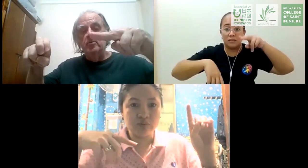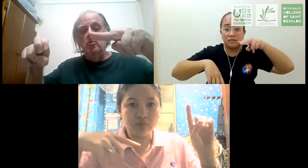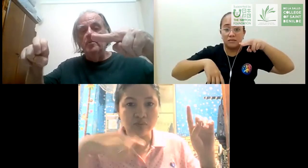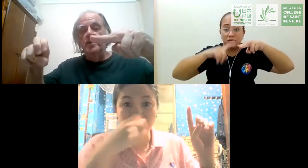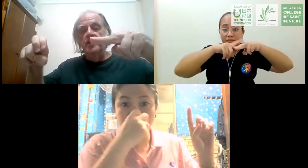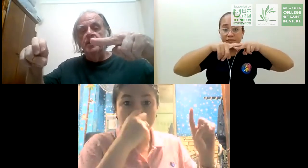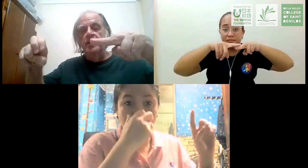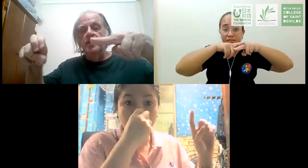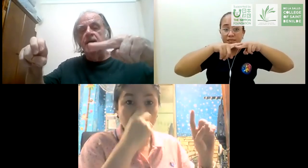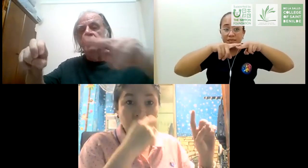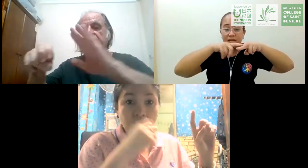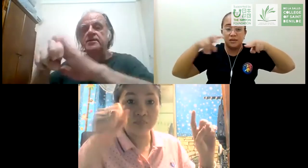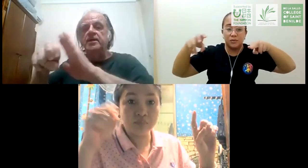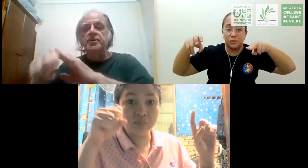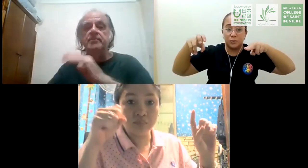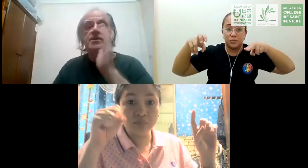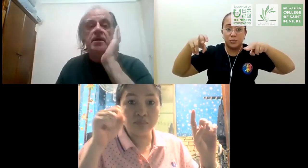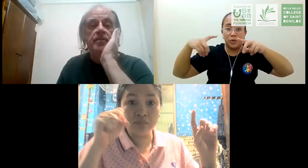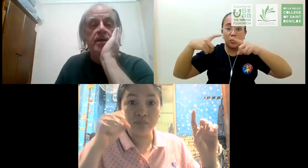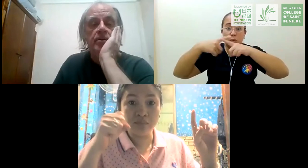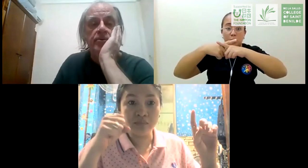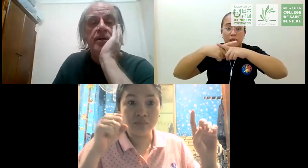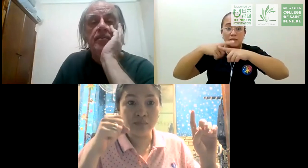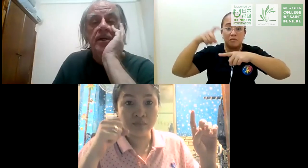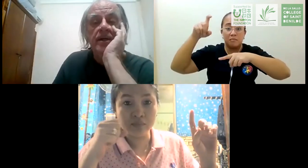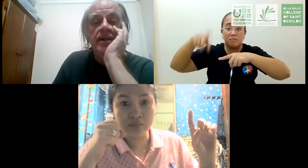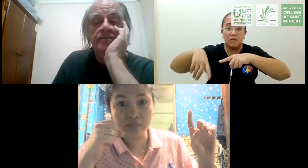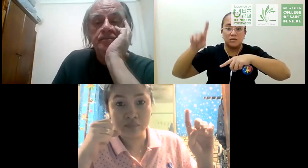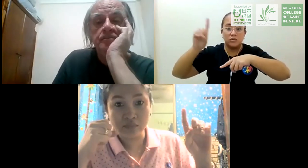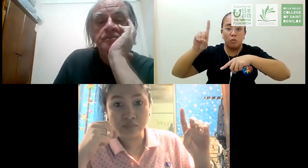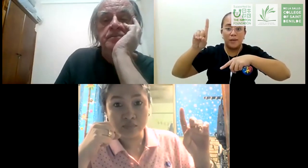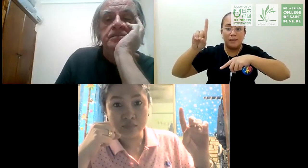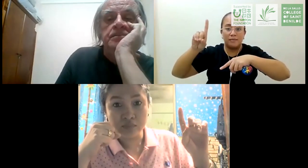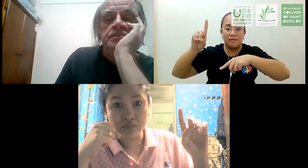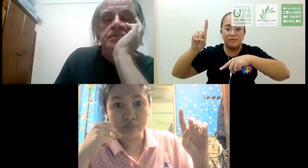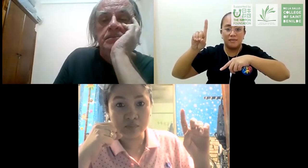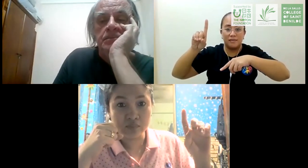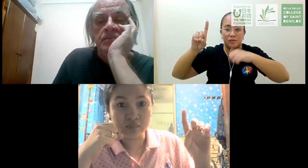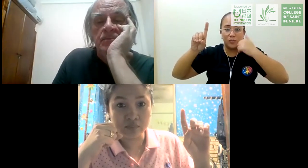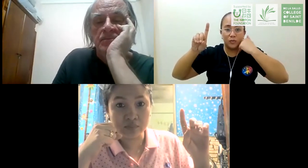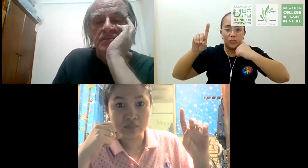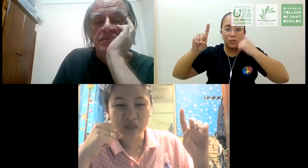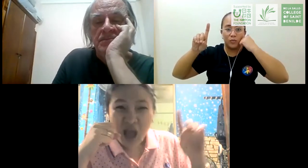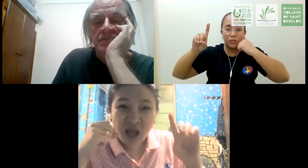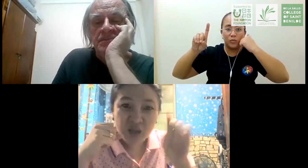And so normally the complex hand shape is going to be on your dominant hand.